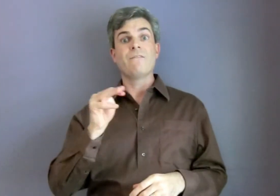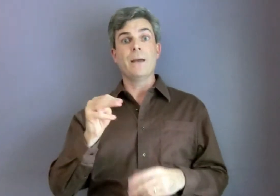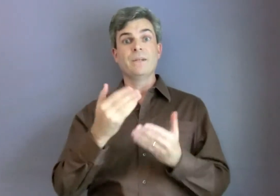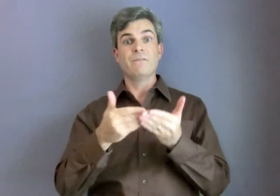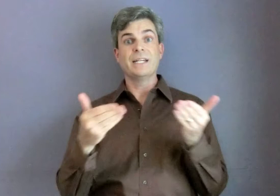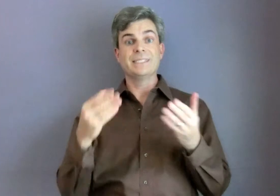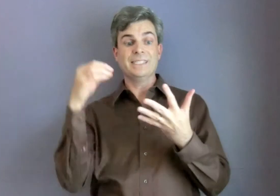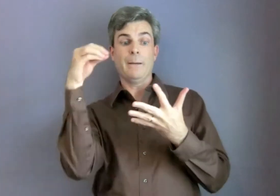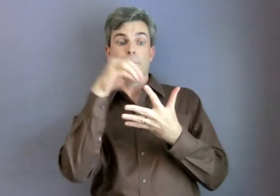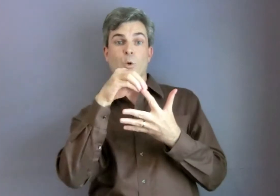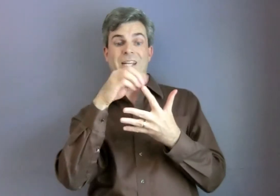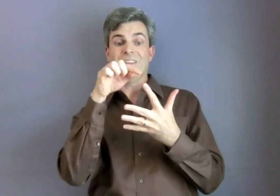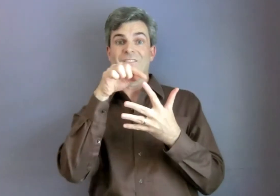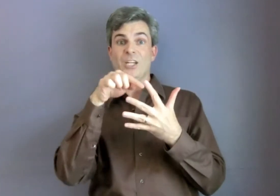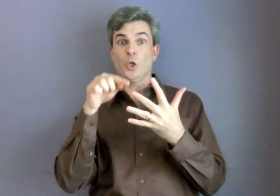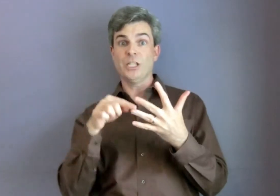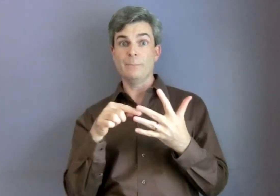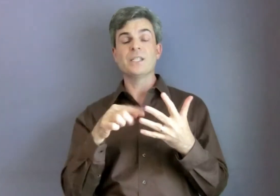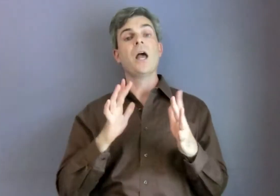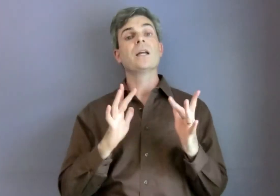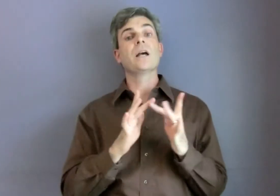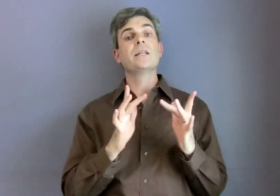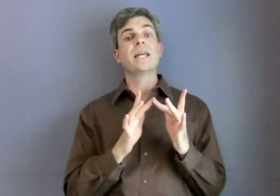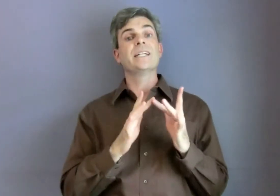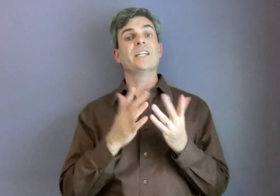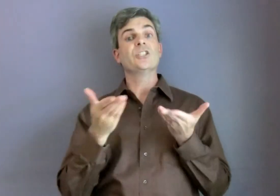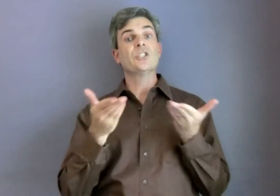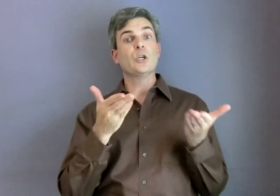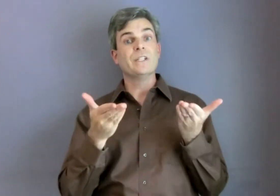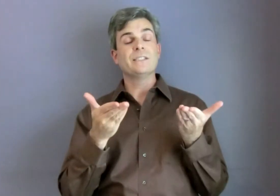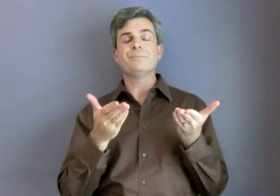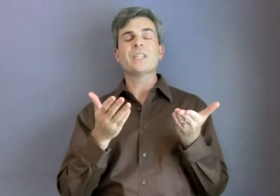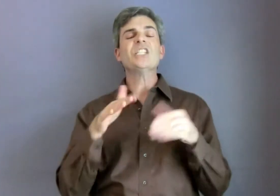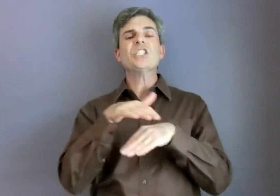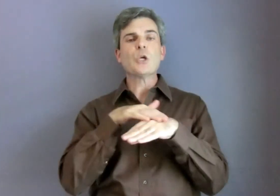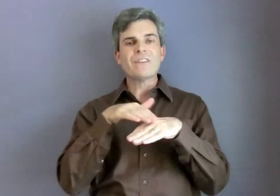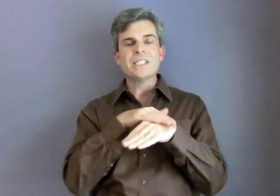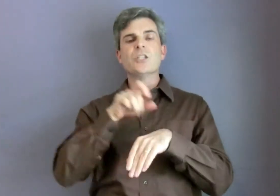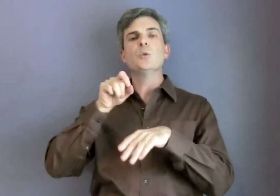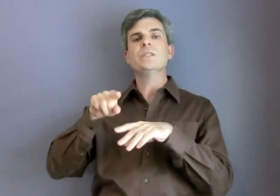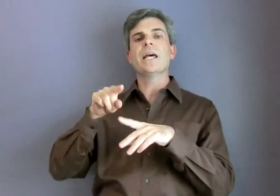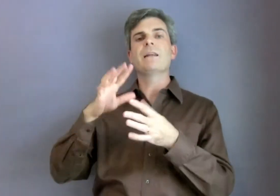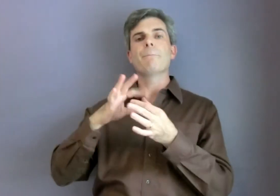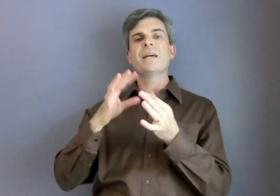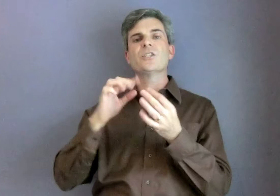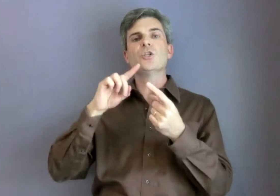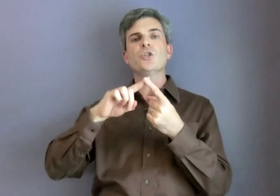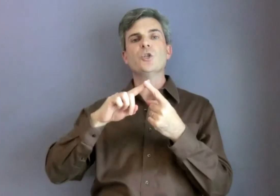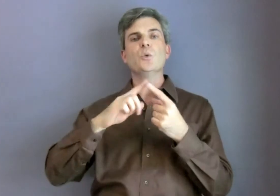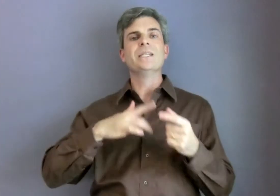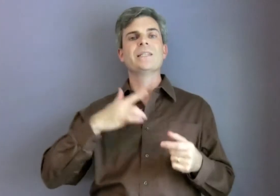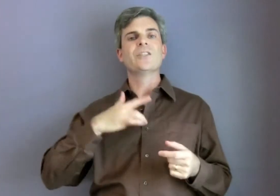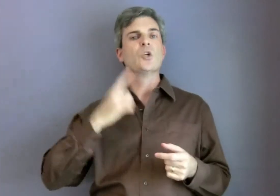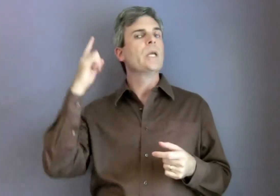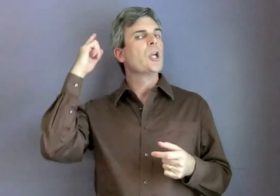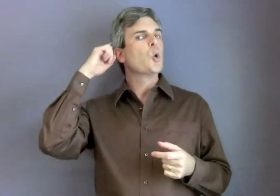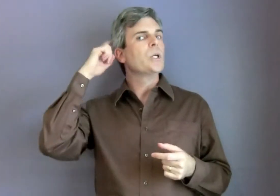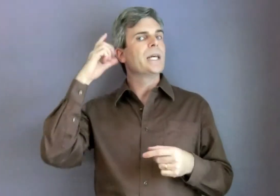contacting a surface, will send a message back to the sensory cortex of the brain, so that the person feels a sense of touch. Is this